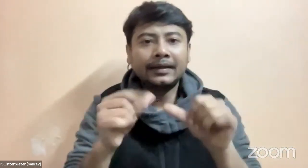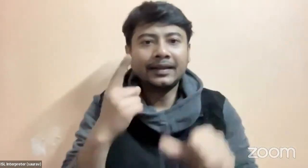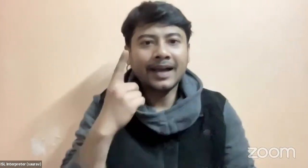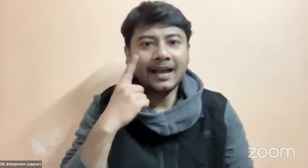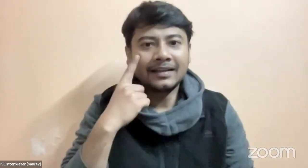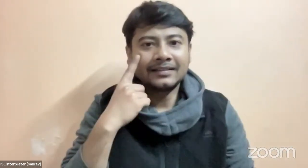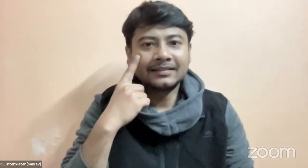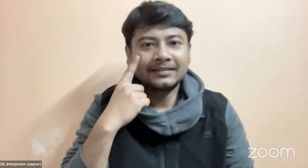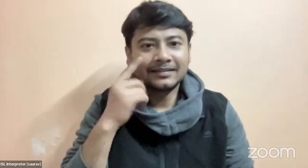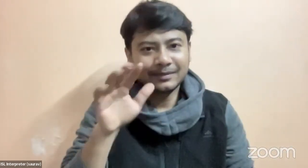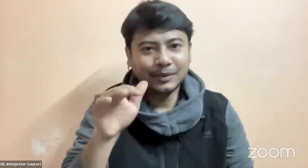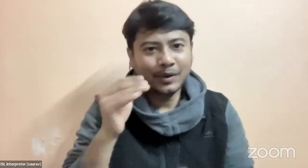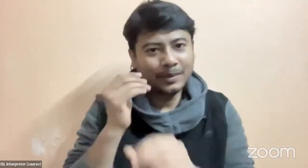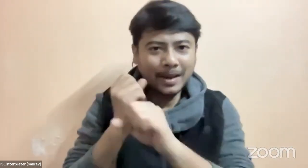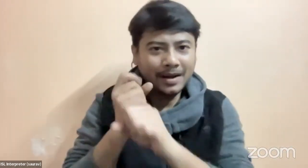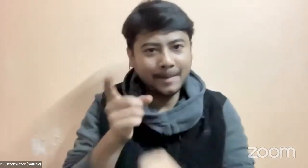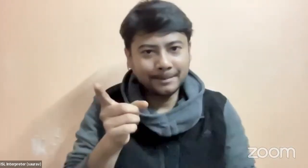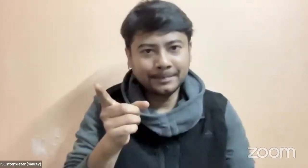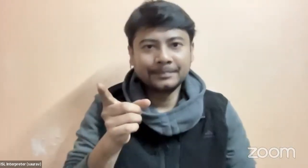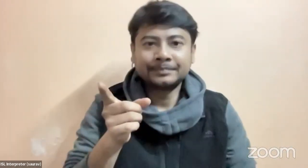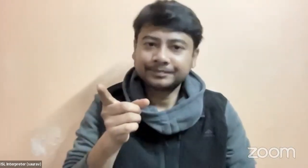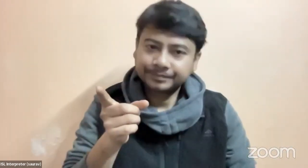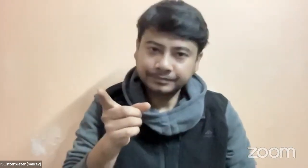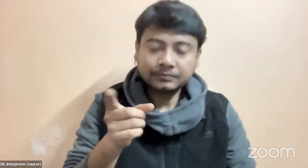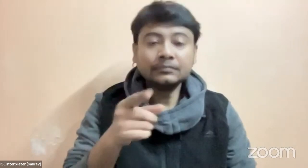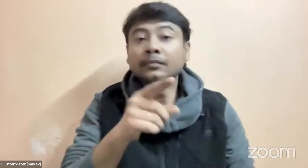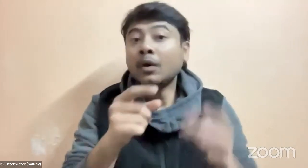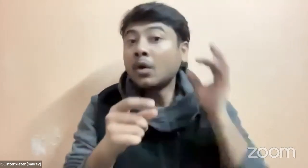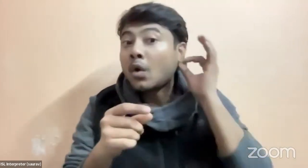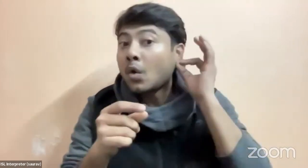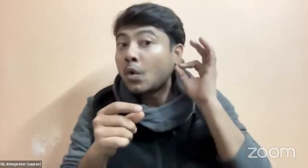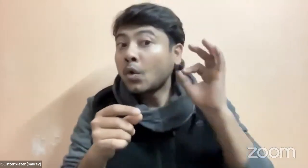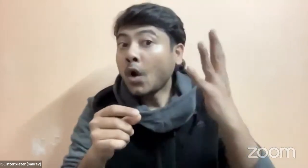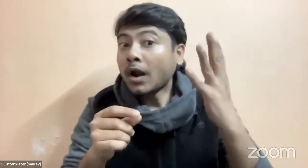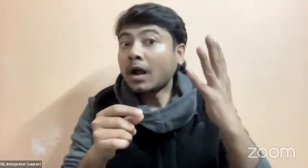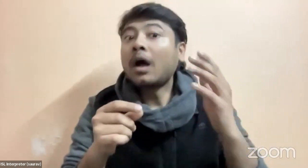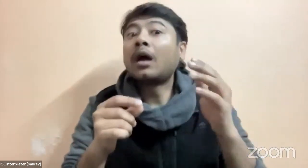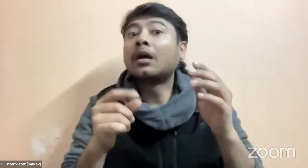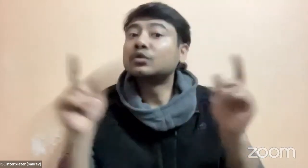Okay. Gauranga in short form we call as Gaura.